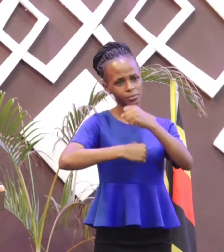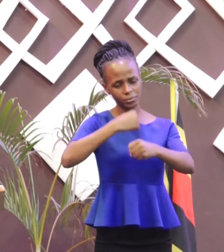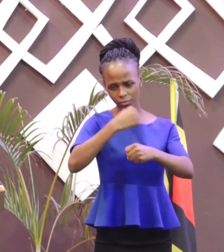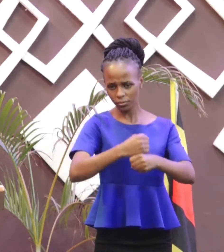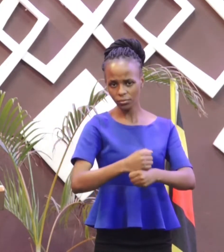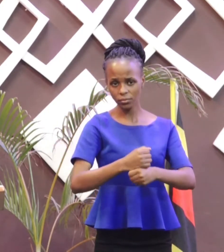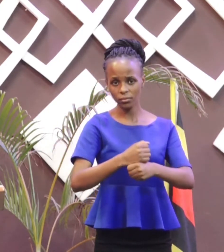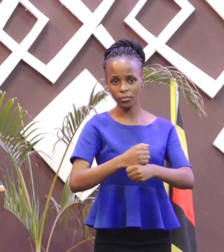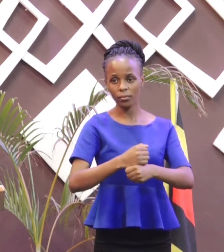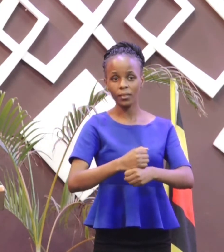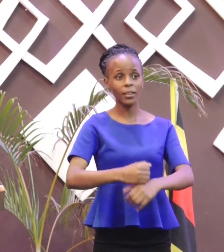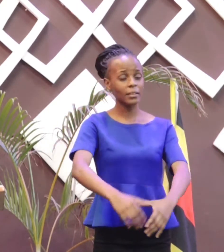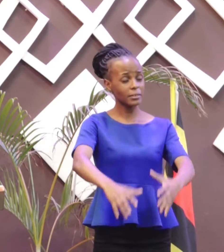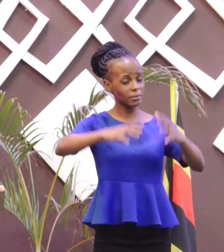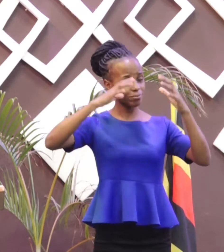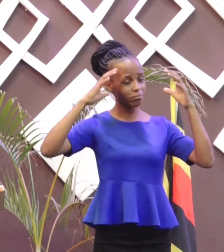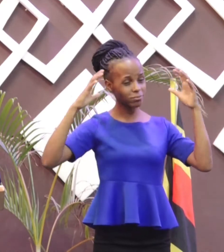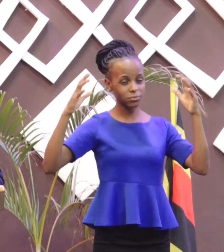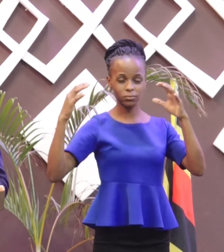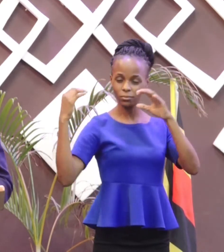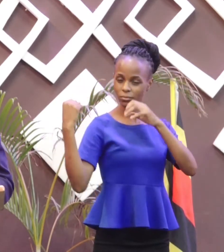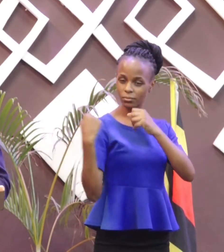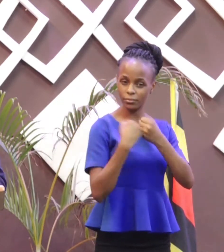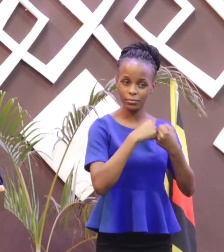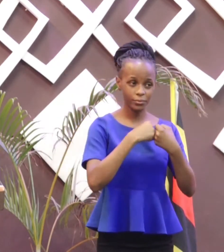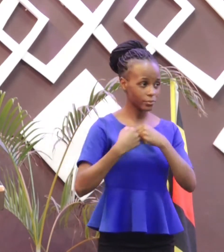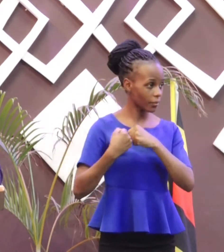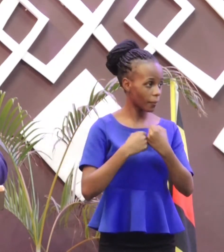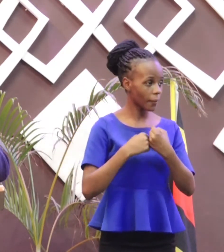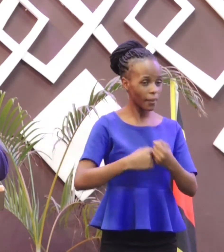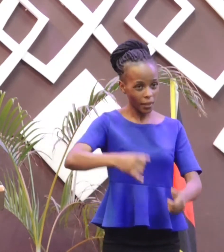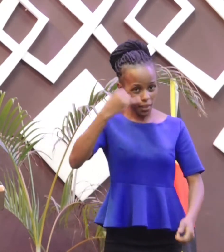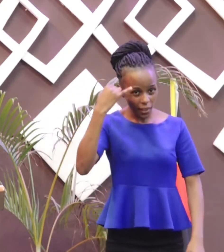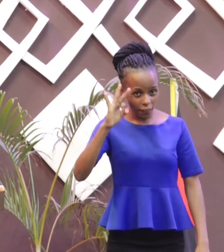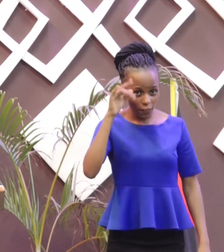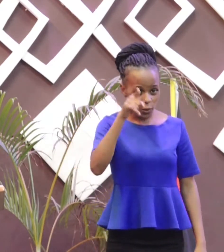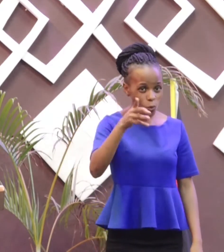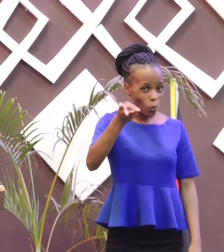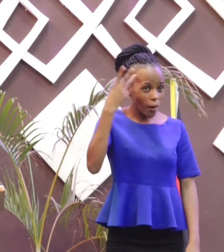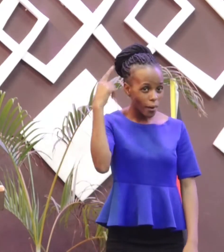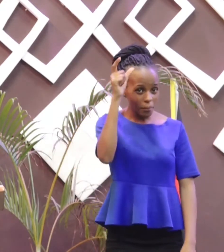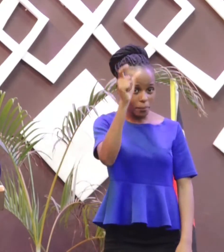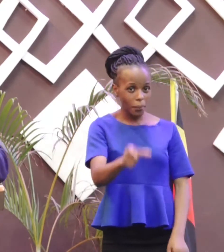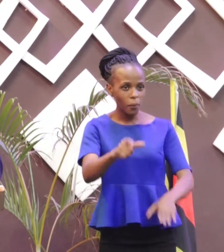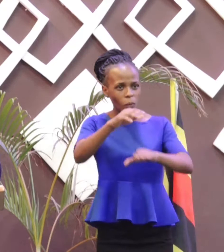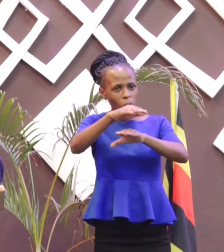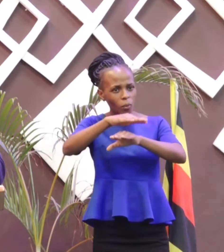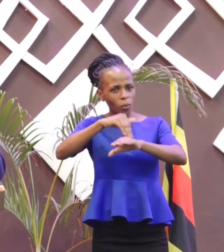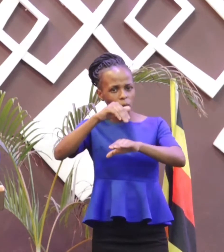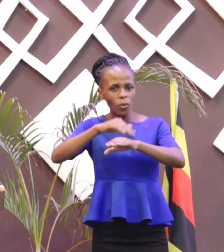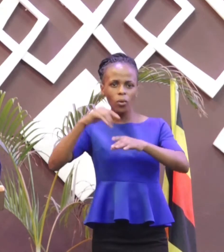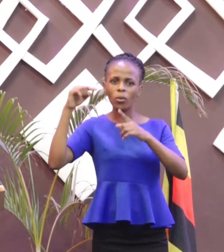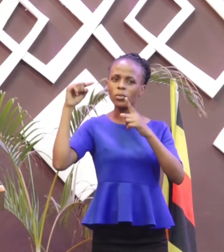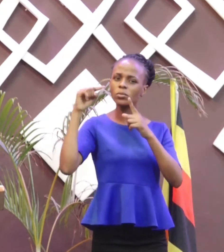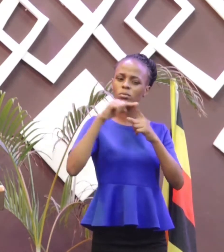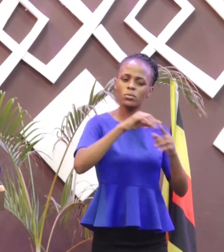ana. That is a great challenge. Oko kwali kusomoza kunene. If you are the person who was called to take people